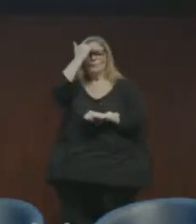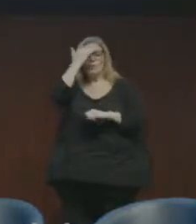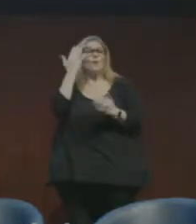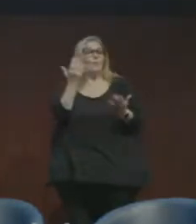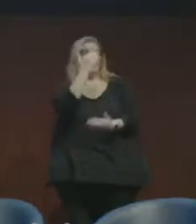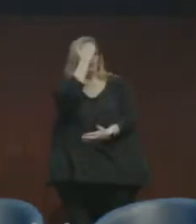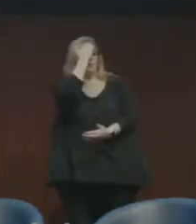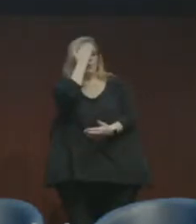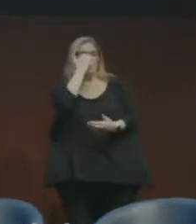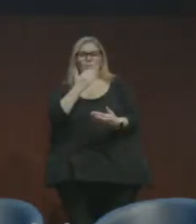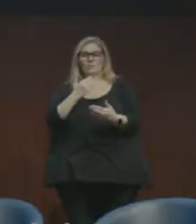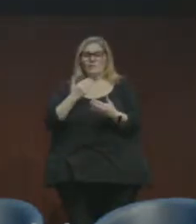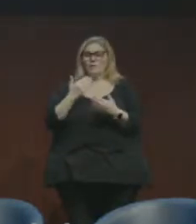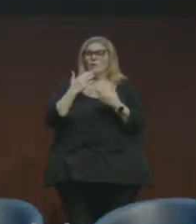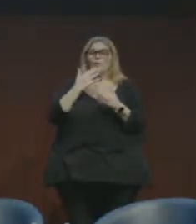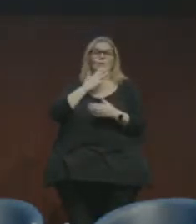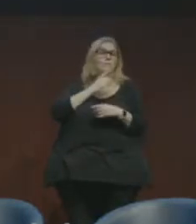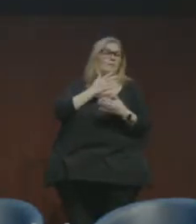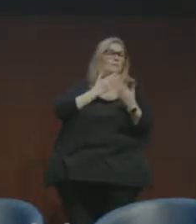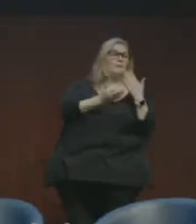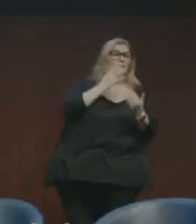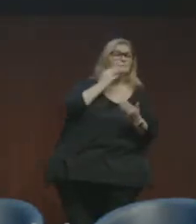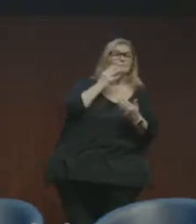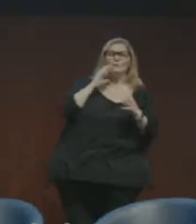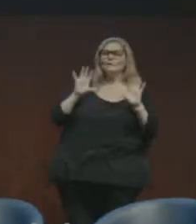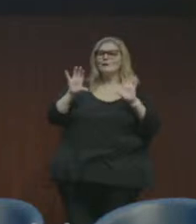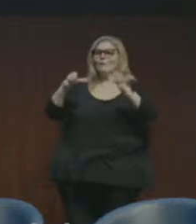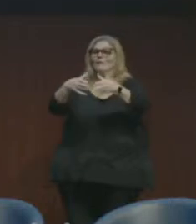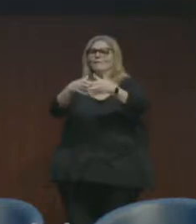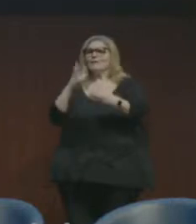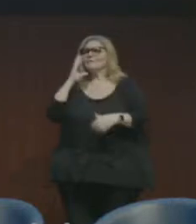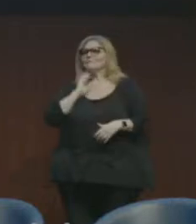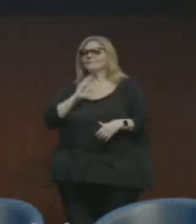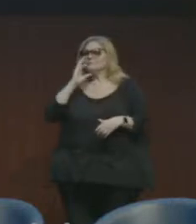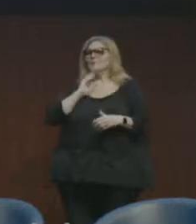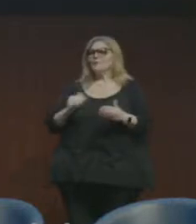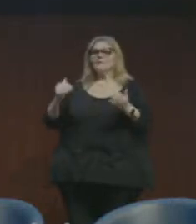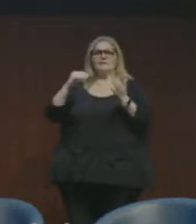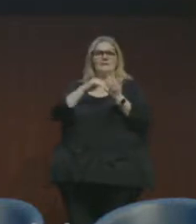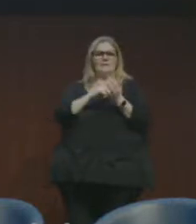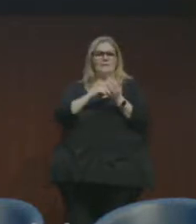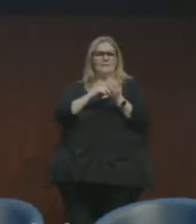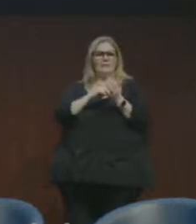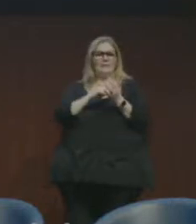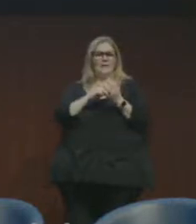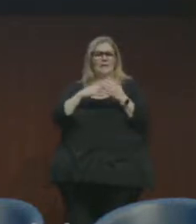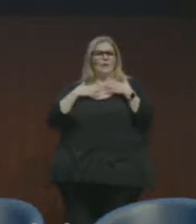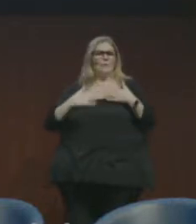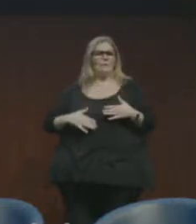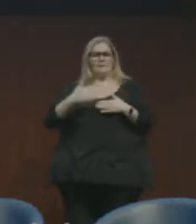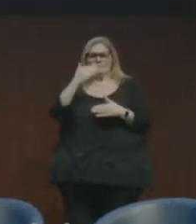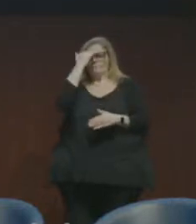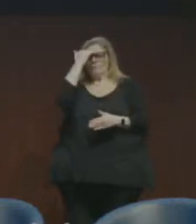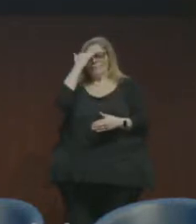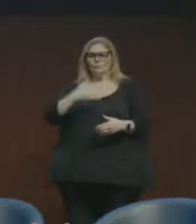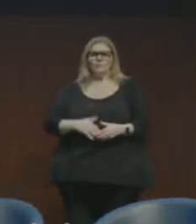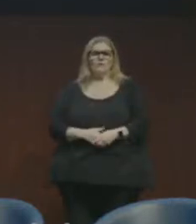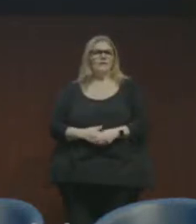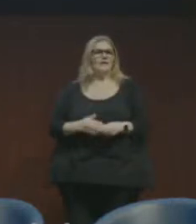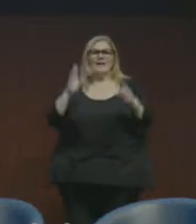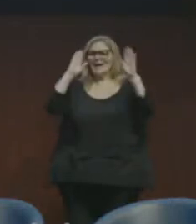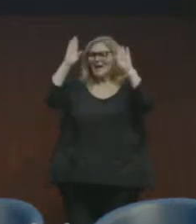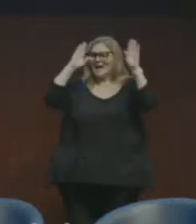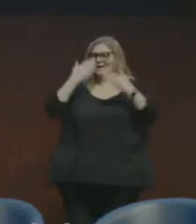know through our lived experience, through our collective experience, and again, through our embodied knowledge. So